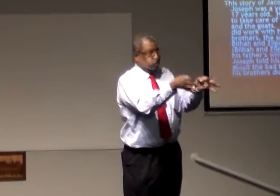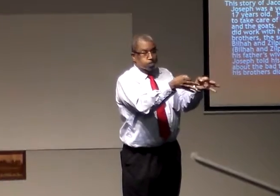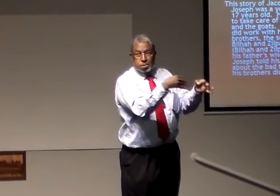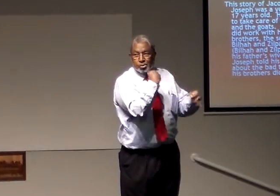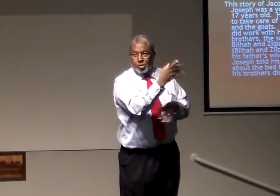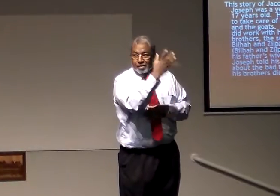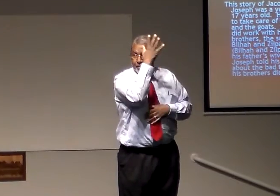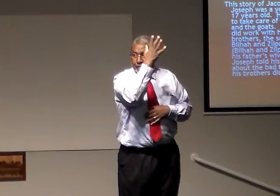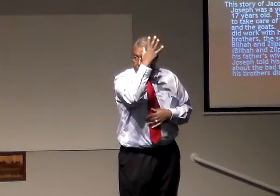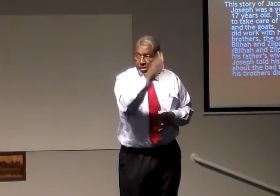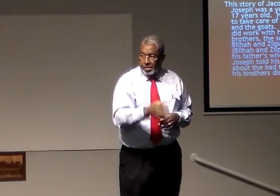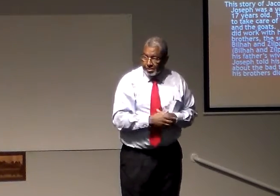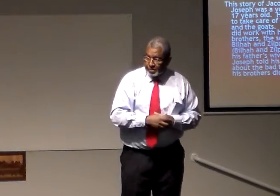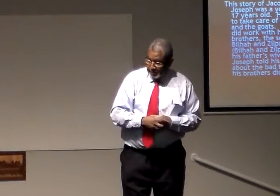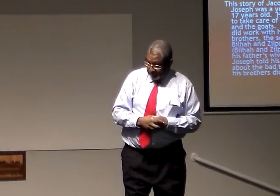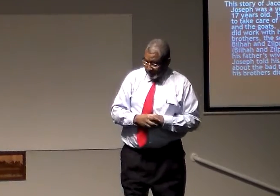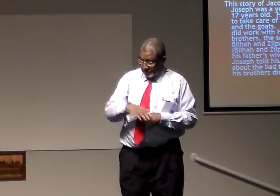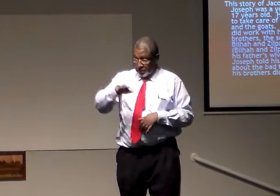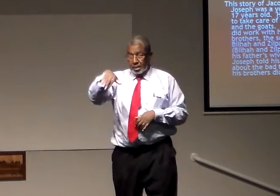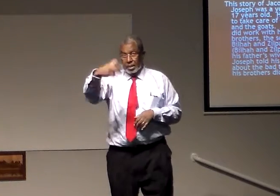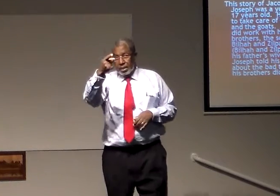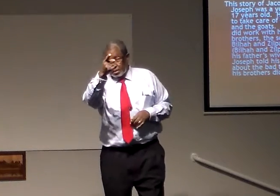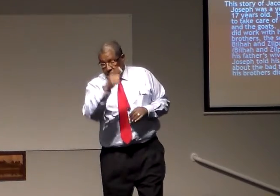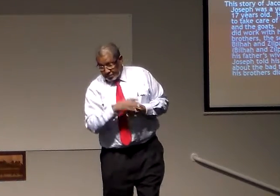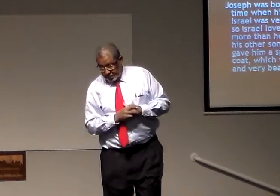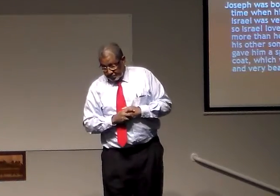He's almost like a tattletale. He tells his father about that.